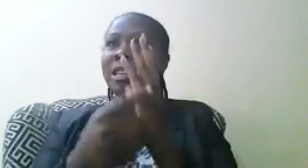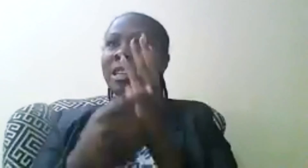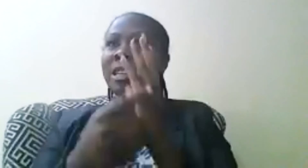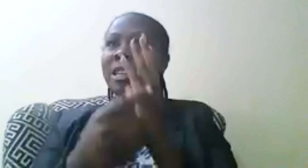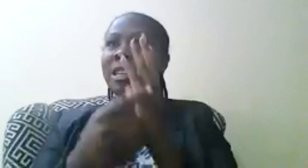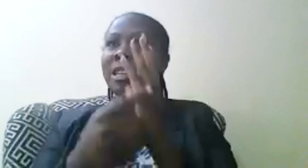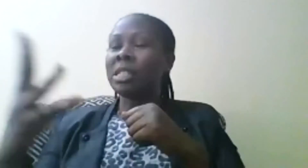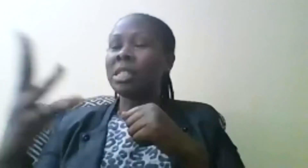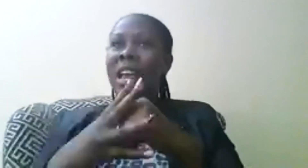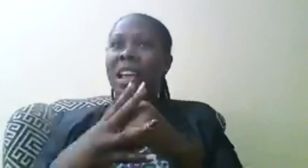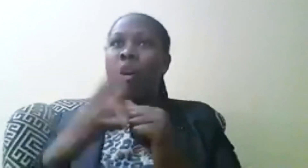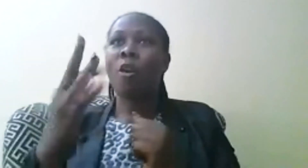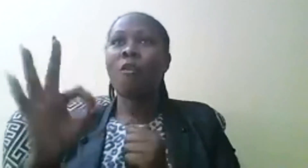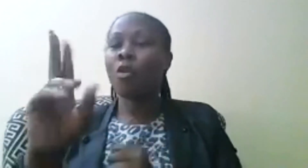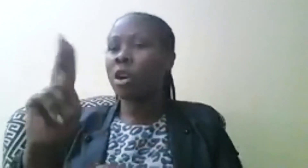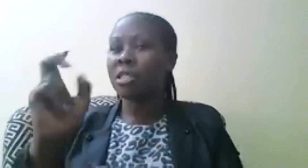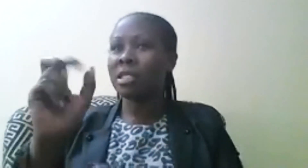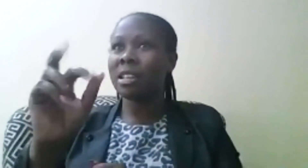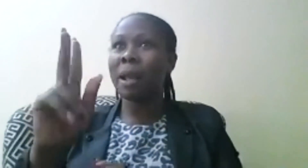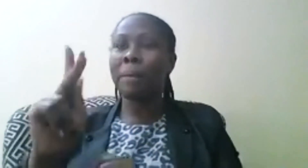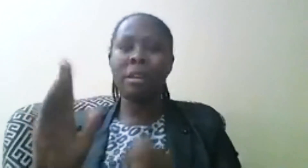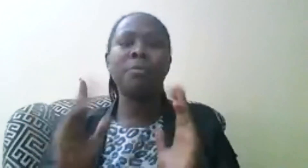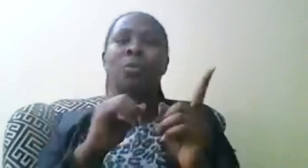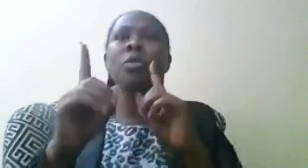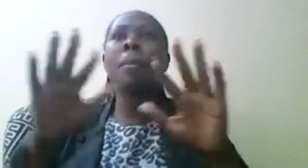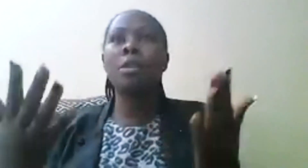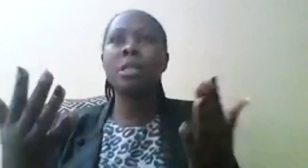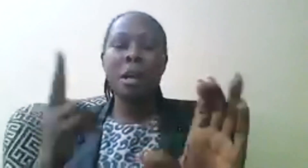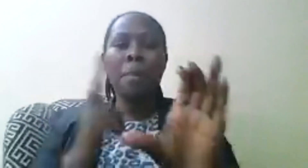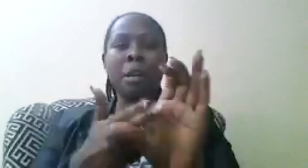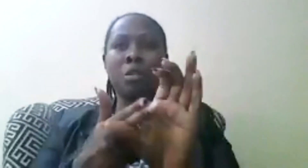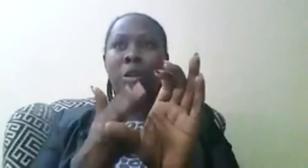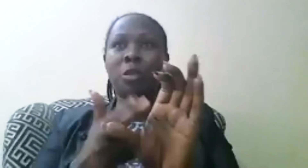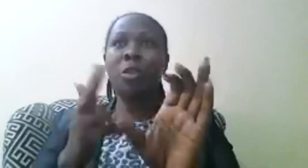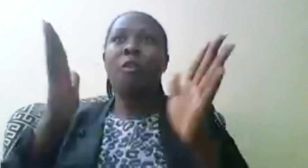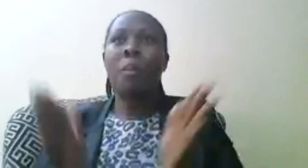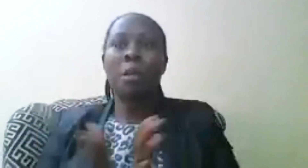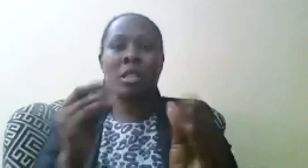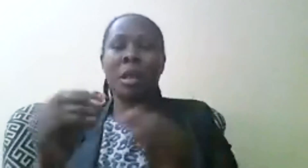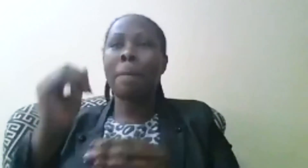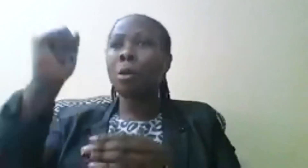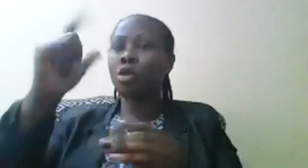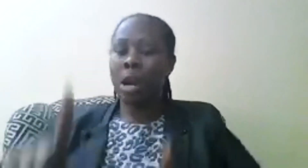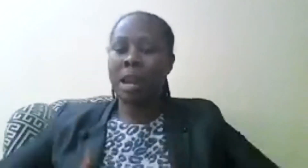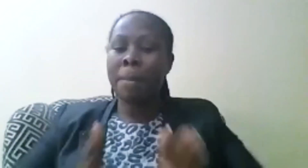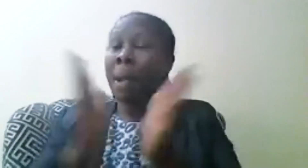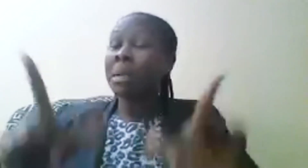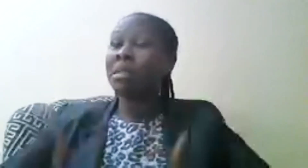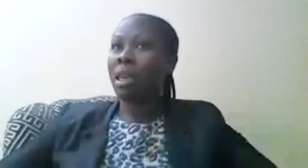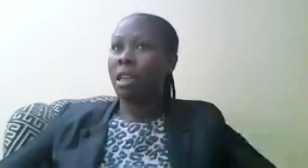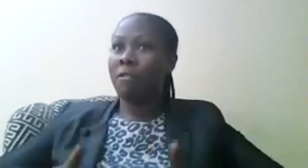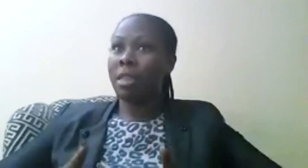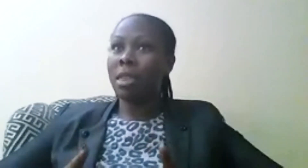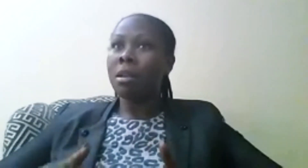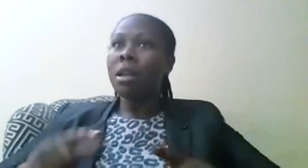The panel next will focus on Article 24 of the UNCRPD, political participation